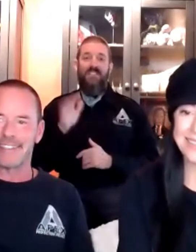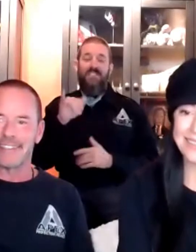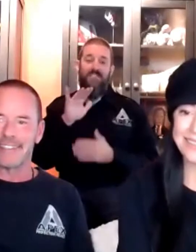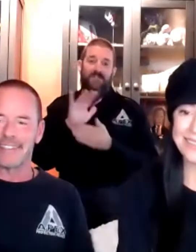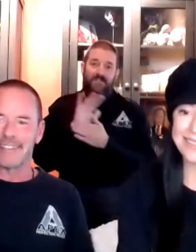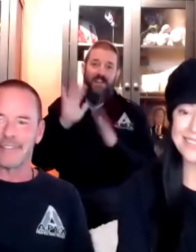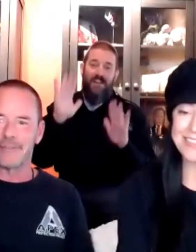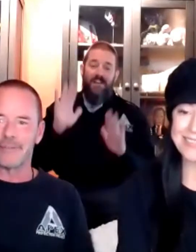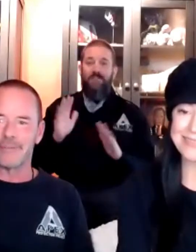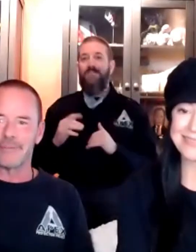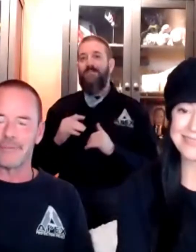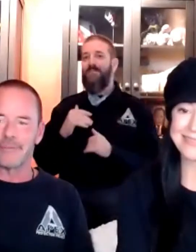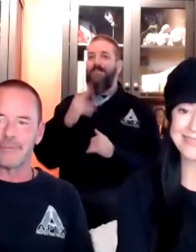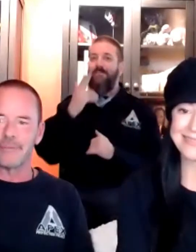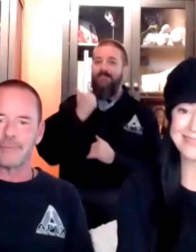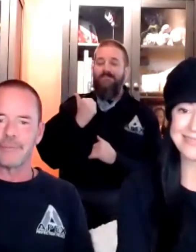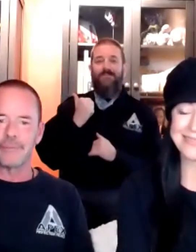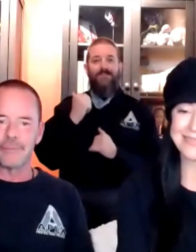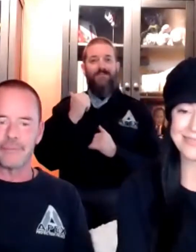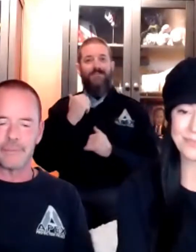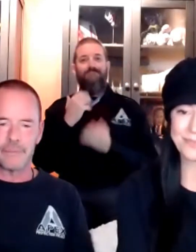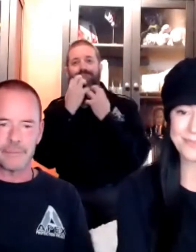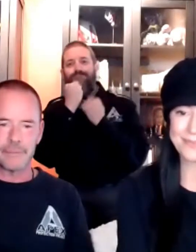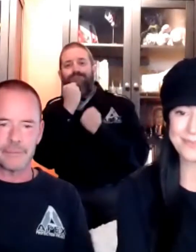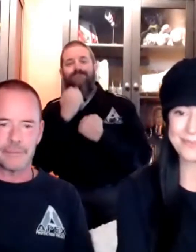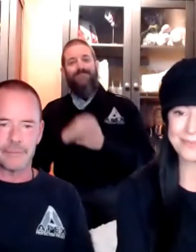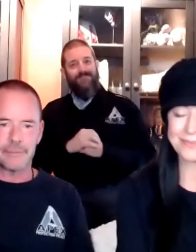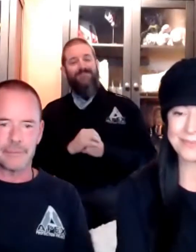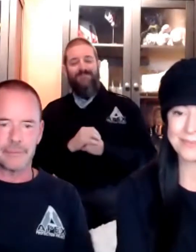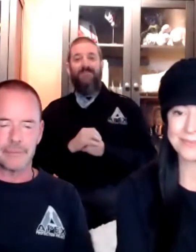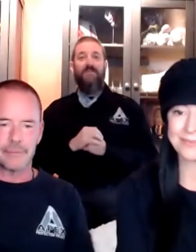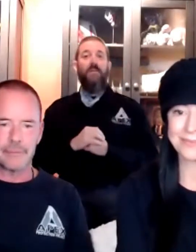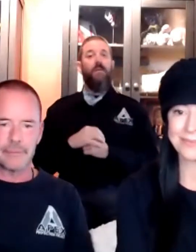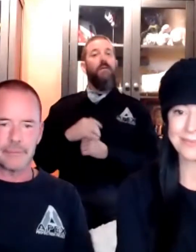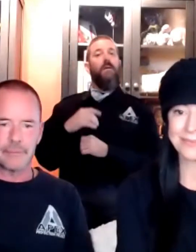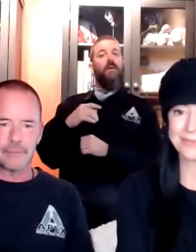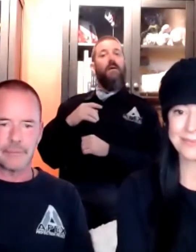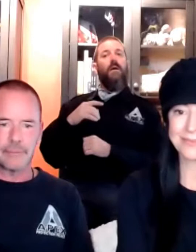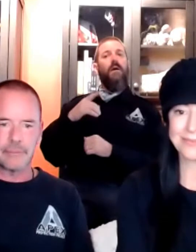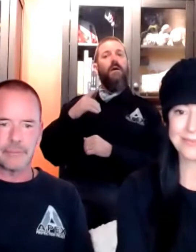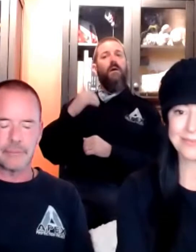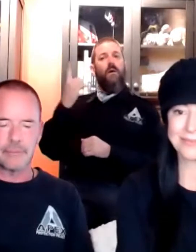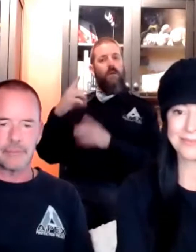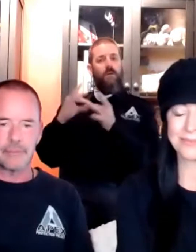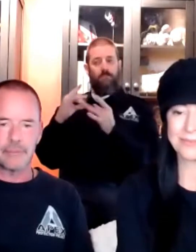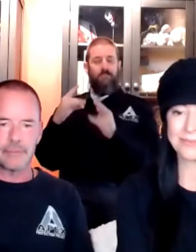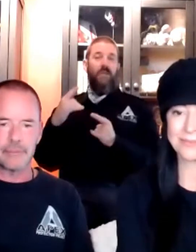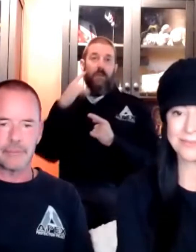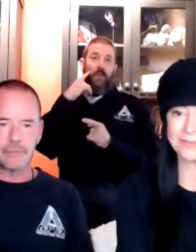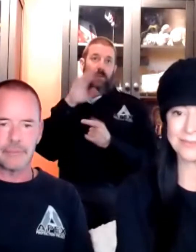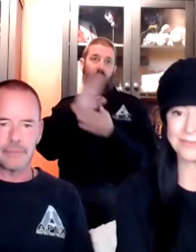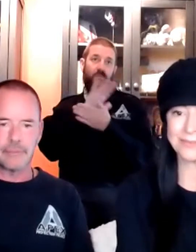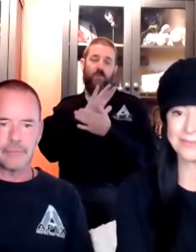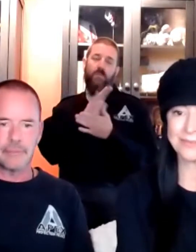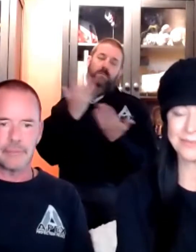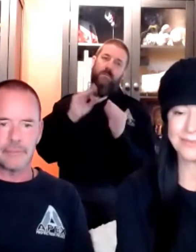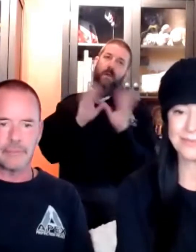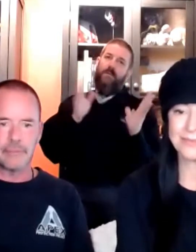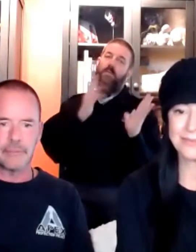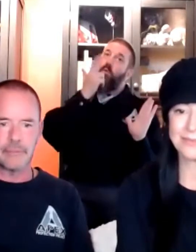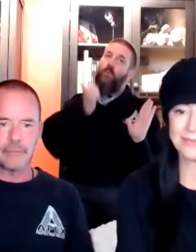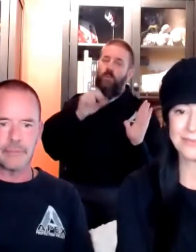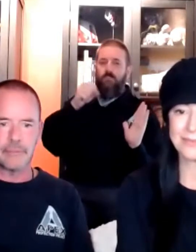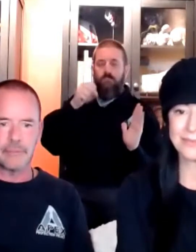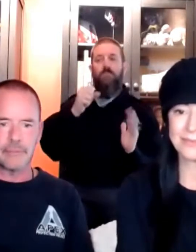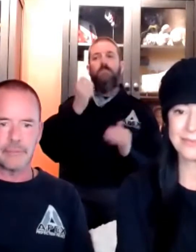adorable. I think your video touched on, obviously it was very cute, but your video touched on, it's not always